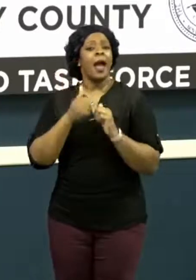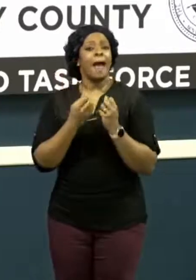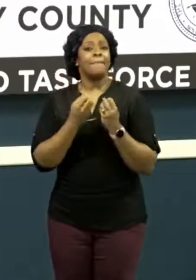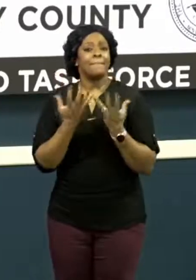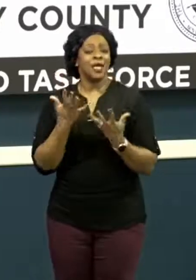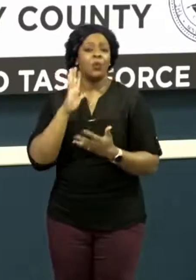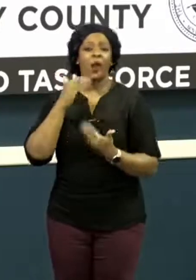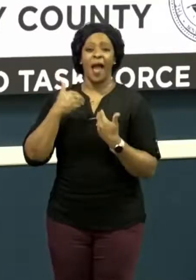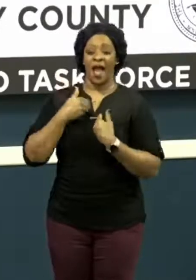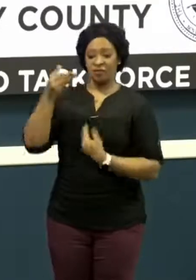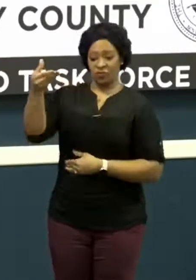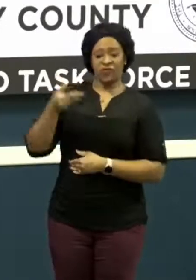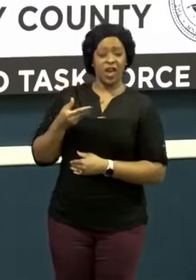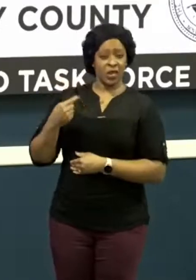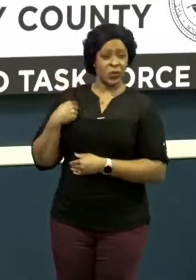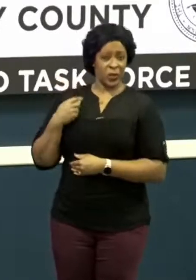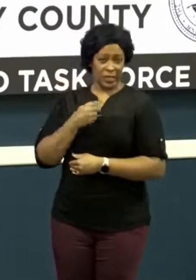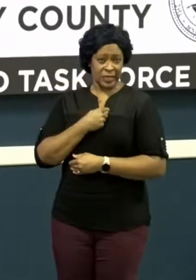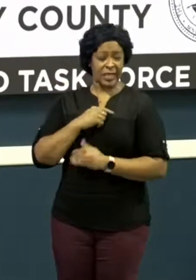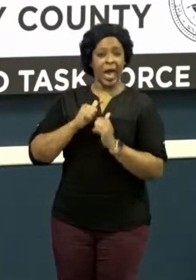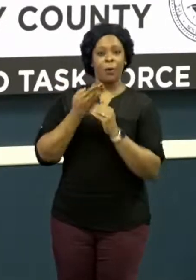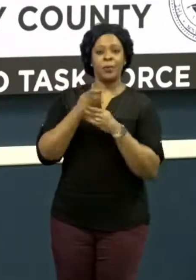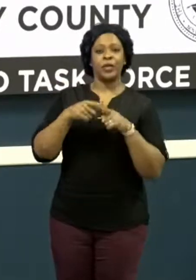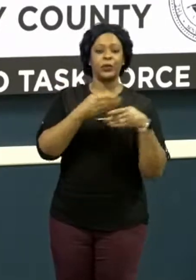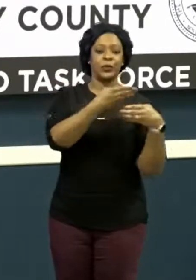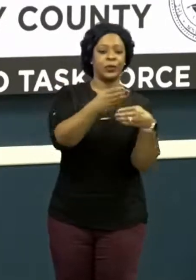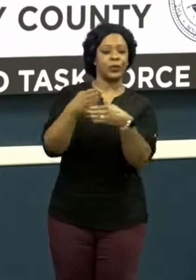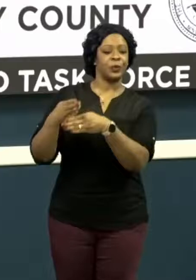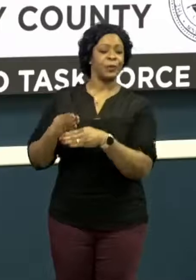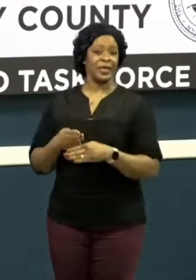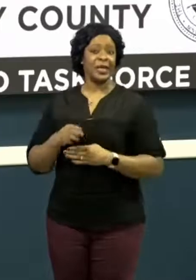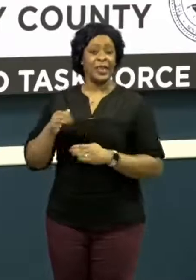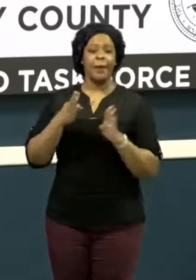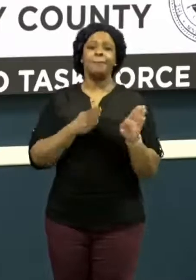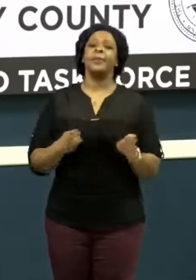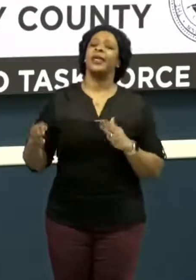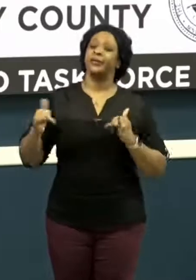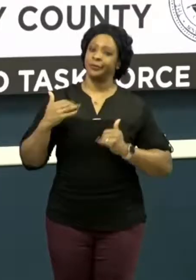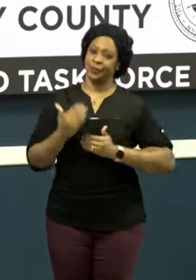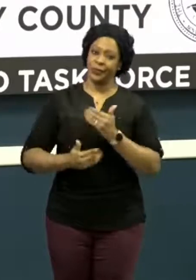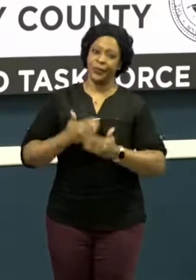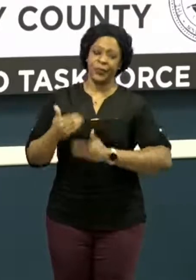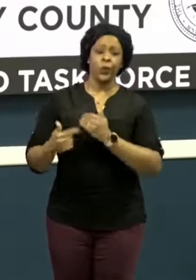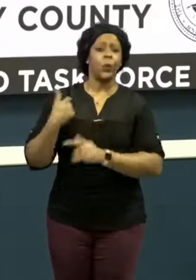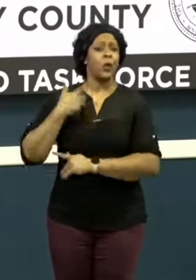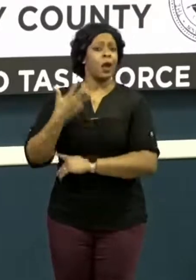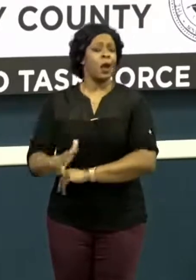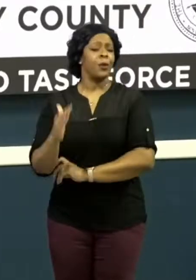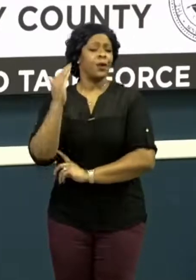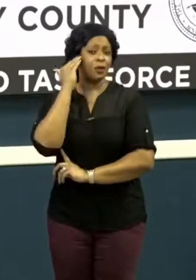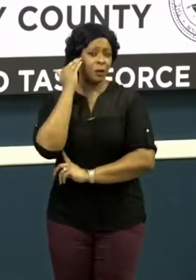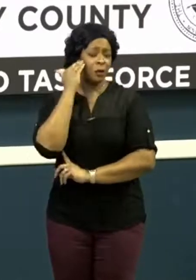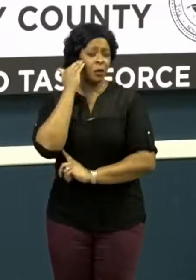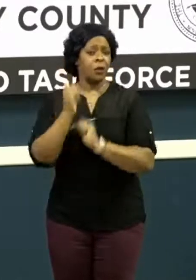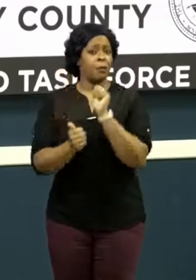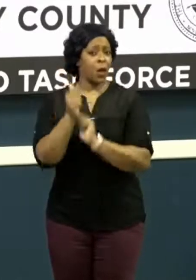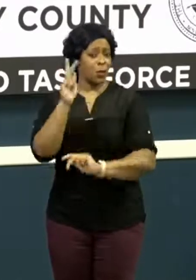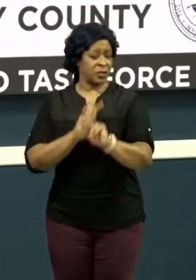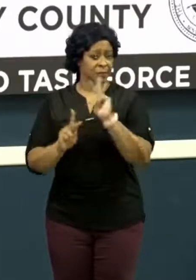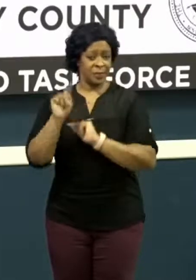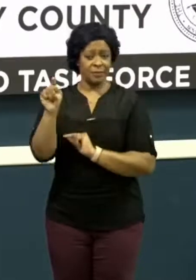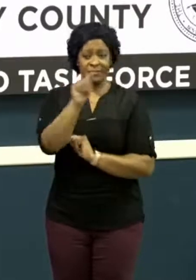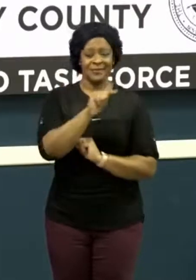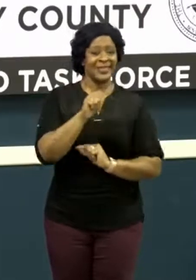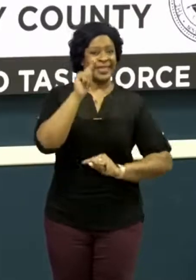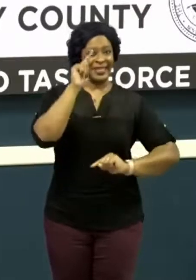have access to and how we plan to distribute them. But those plans are in the works because we know that a lot of folks